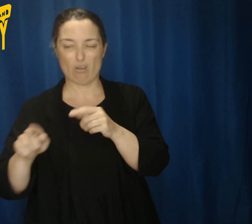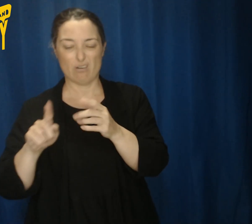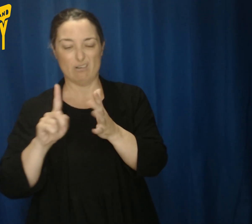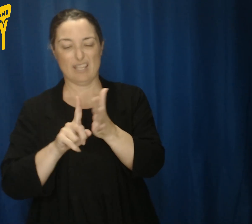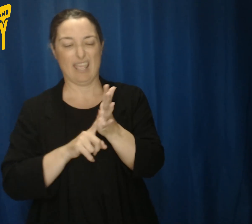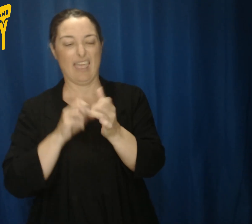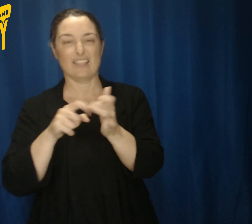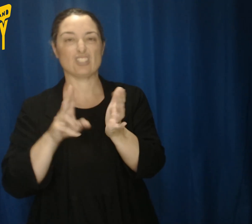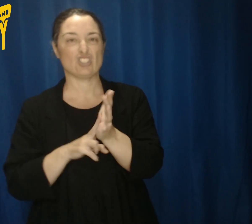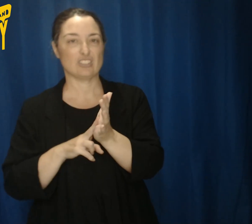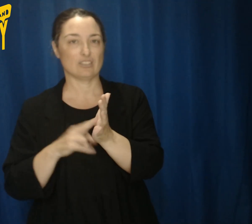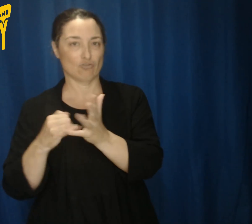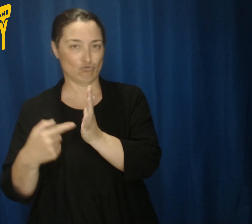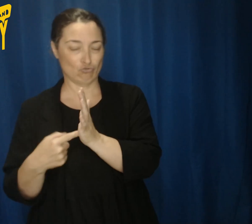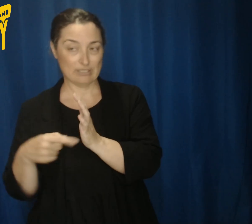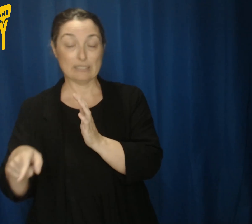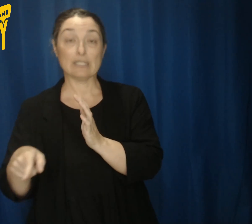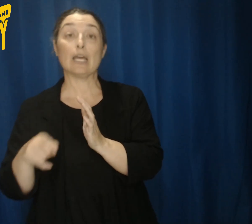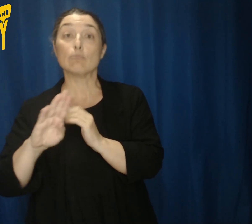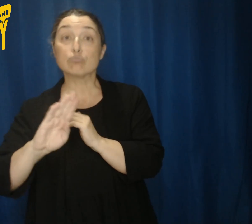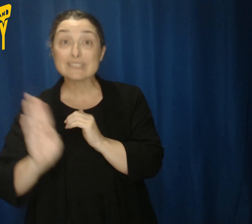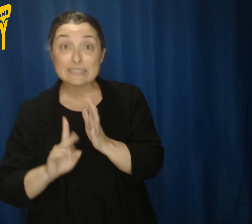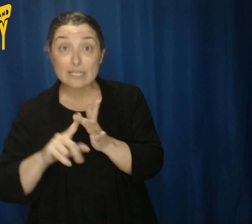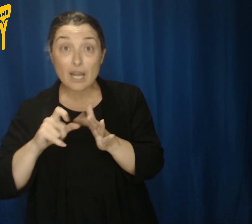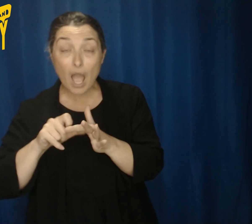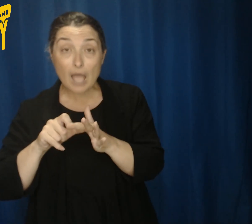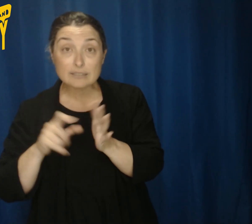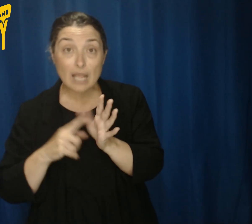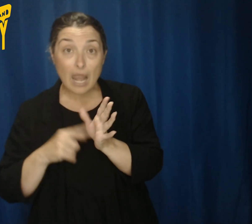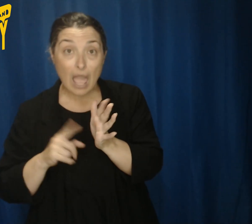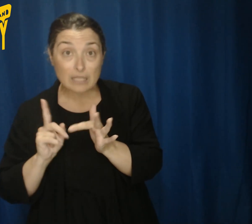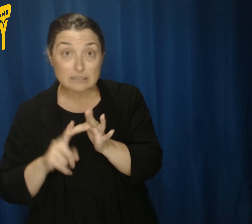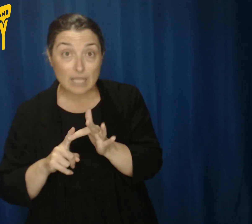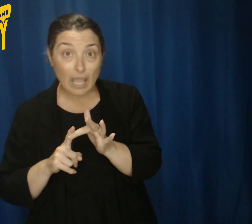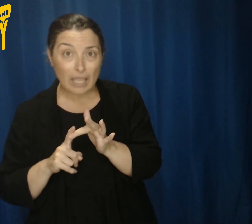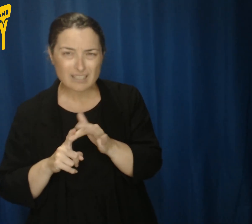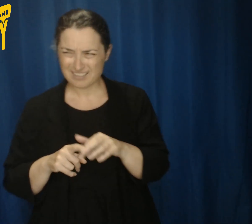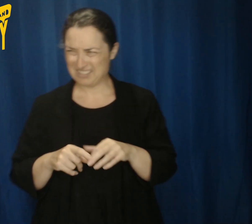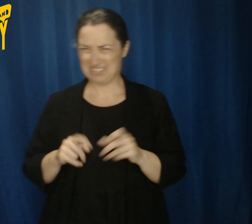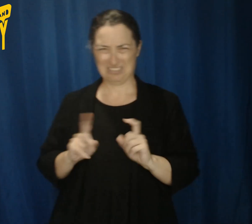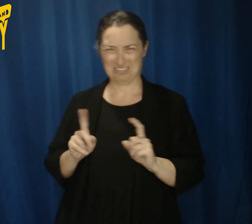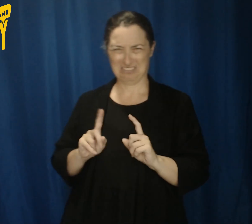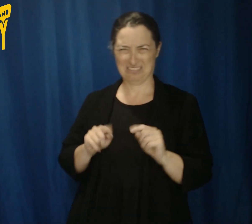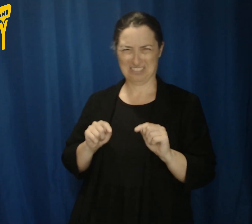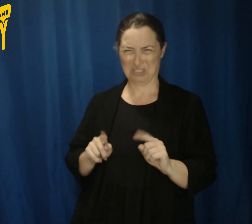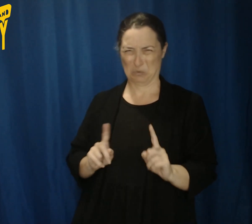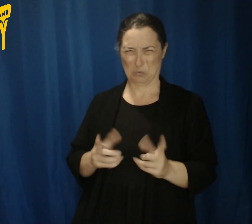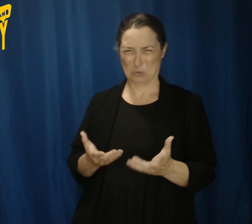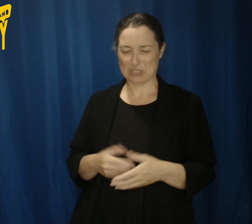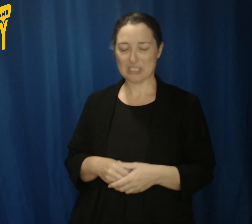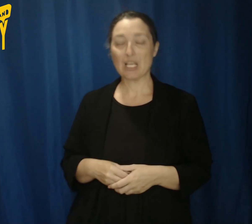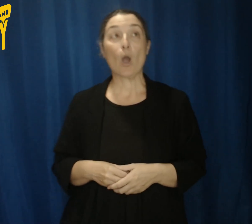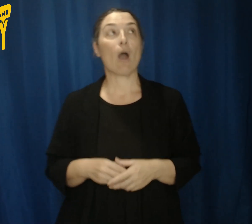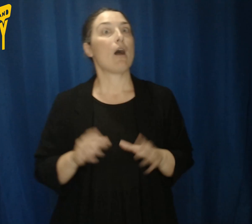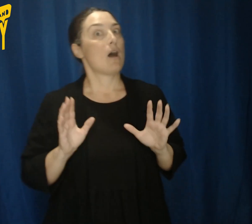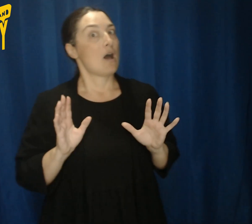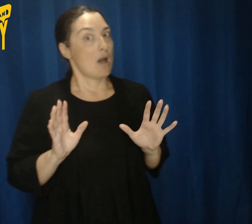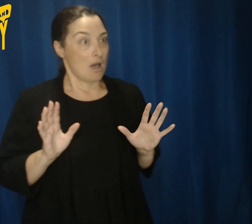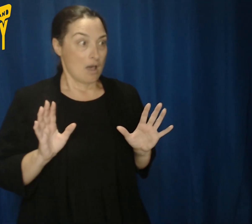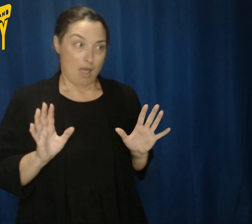iced latte. Have you ever had it? What is a Brazilian iced latte? Oh, it's a different